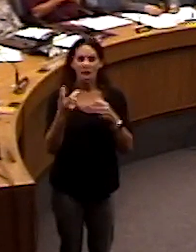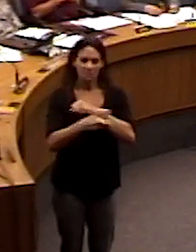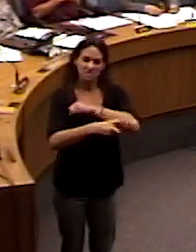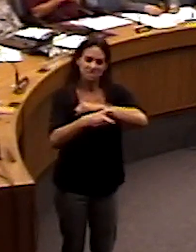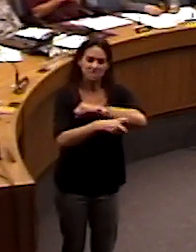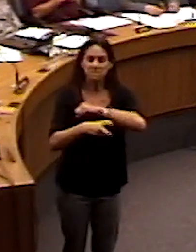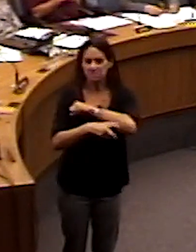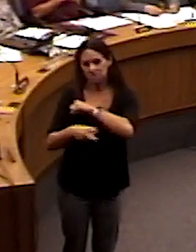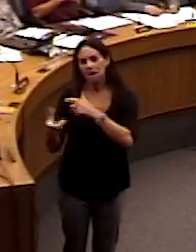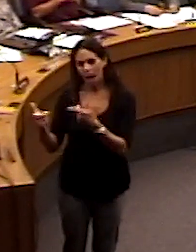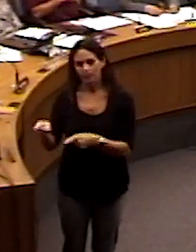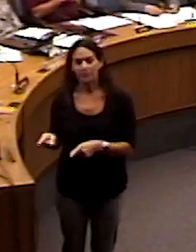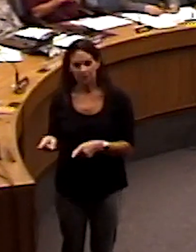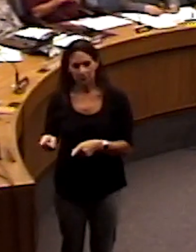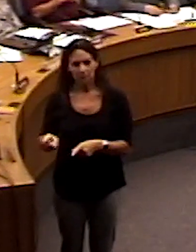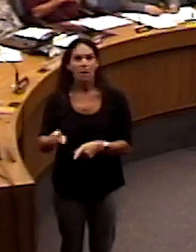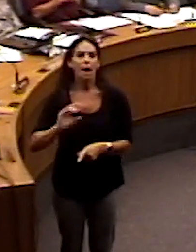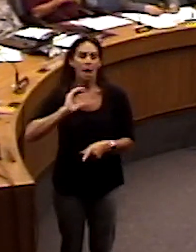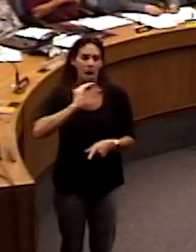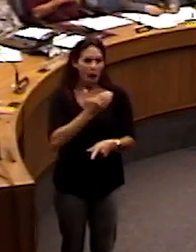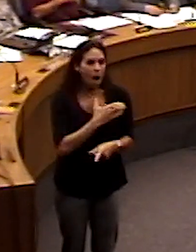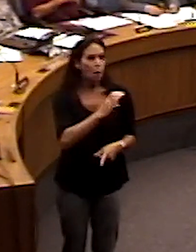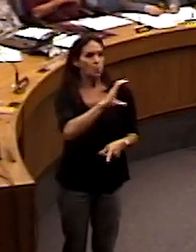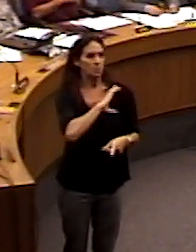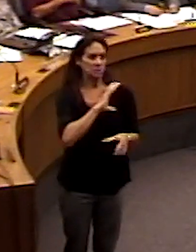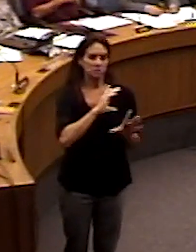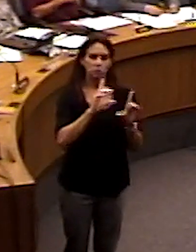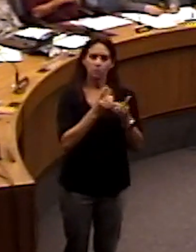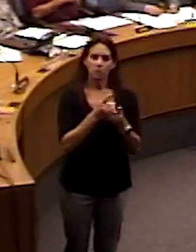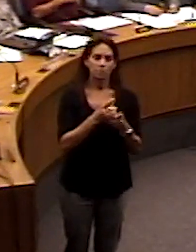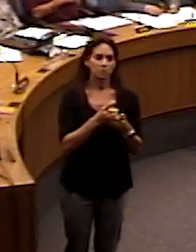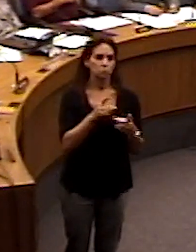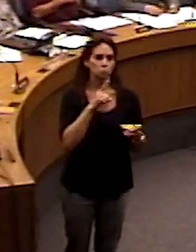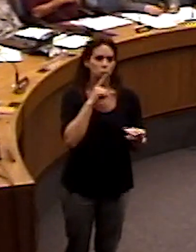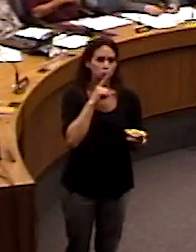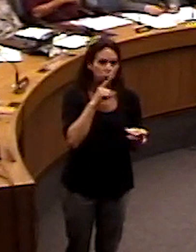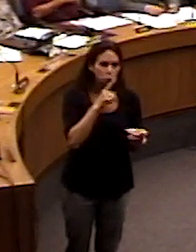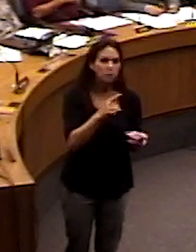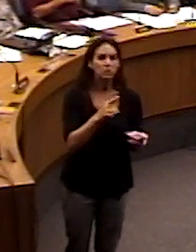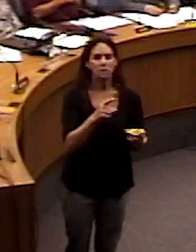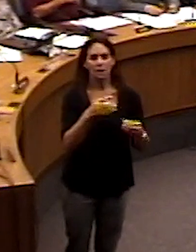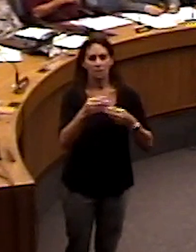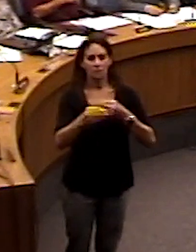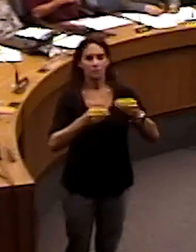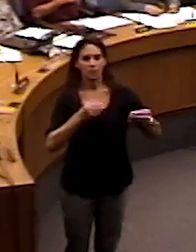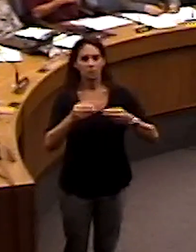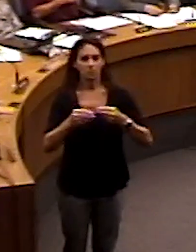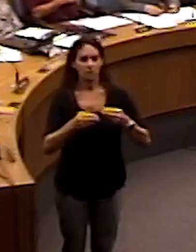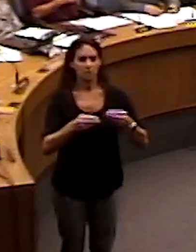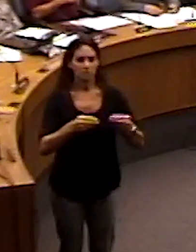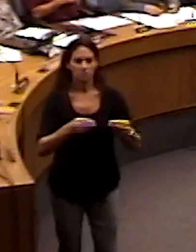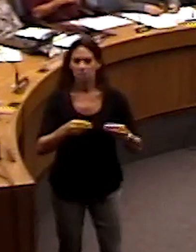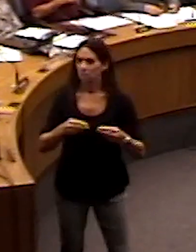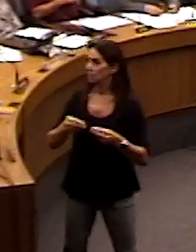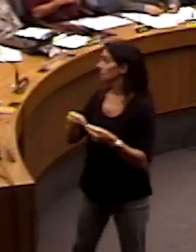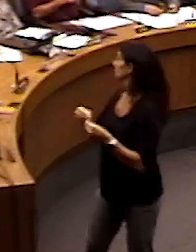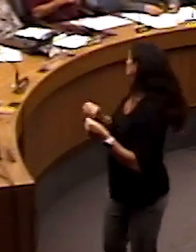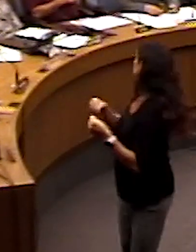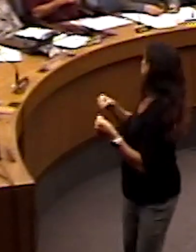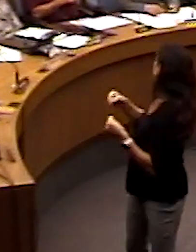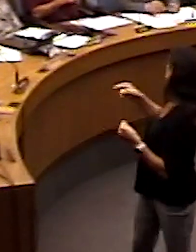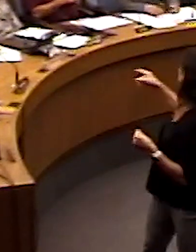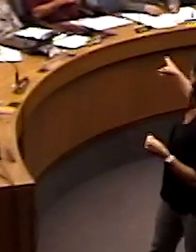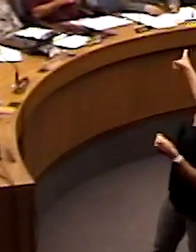on. Our police department's extremely accommodated to these stores